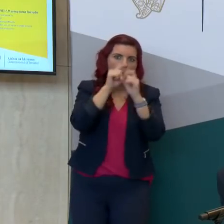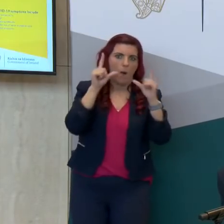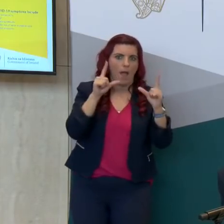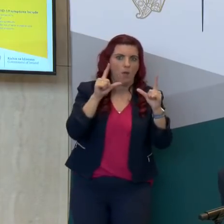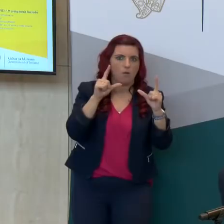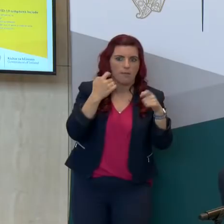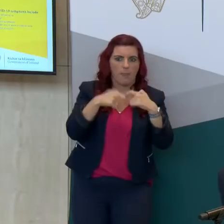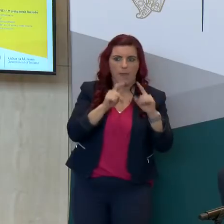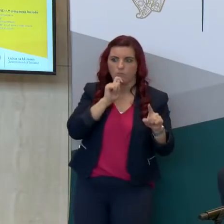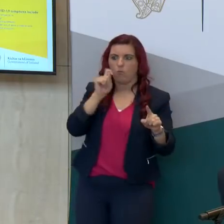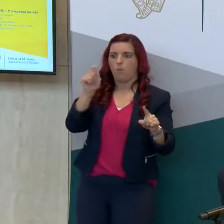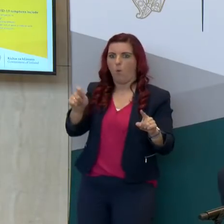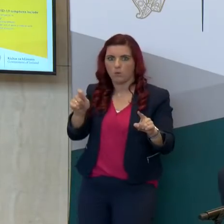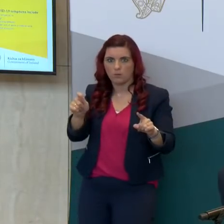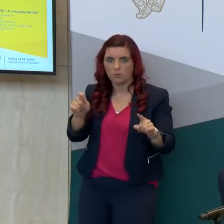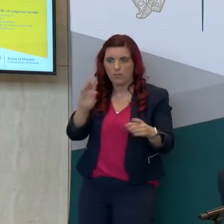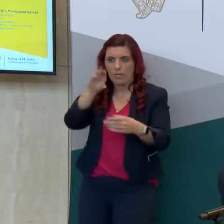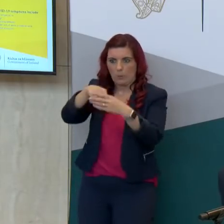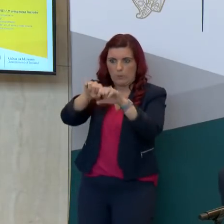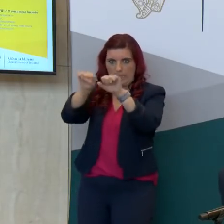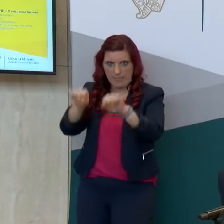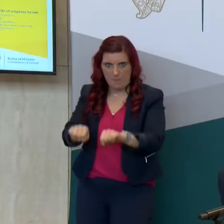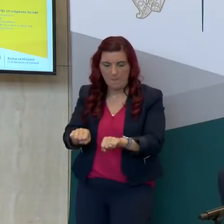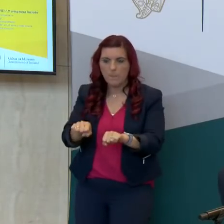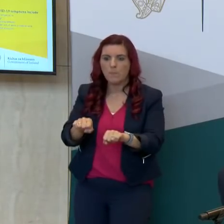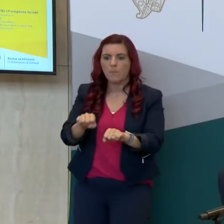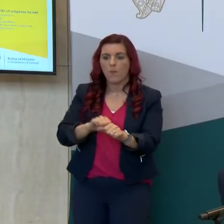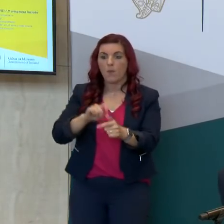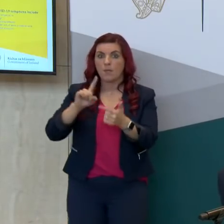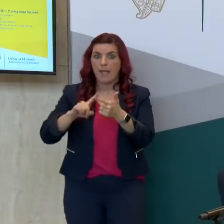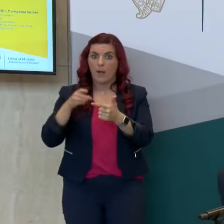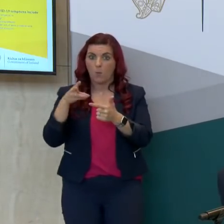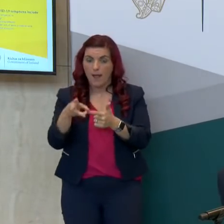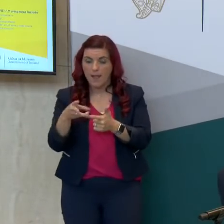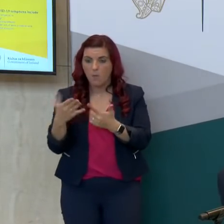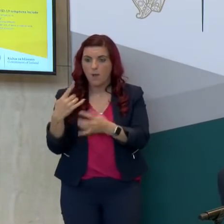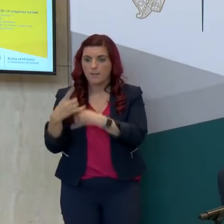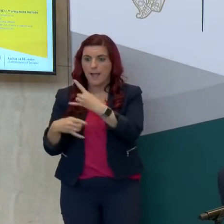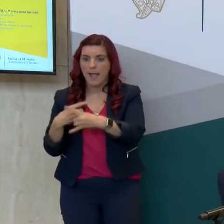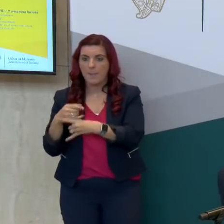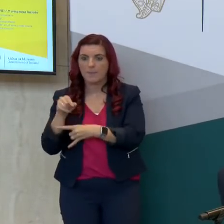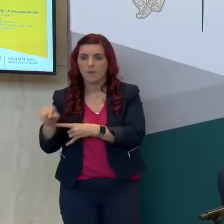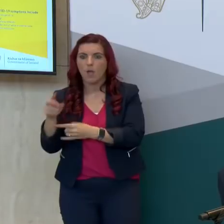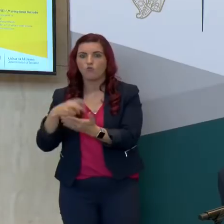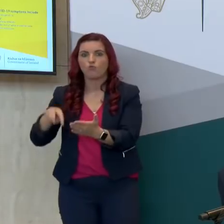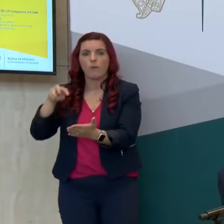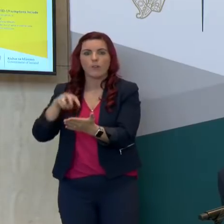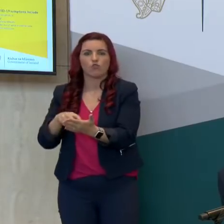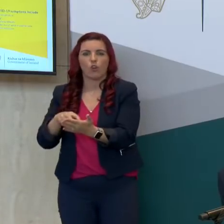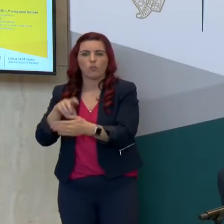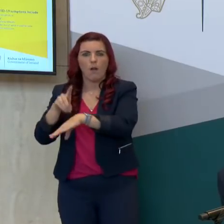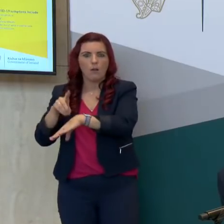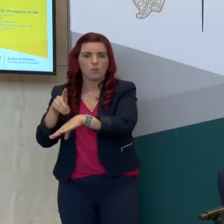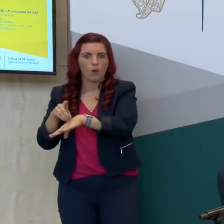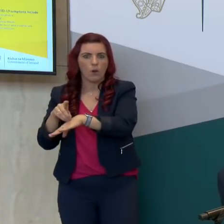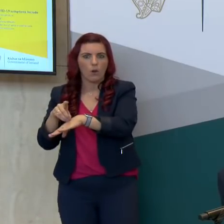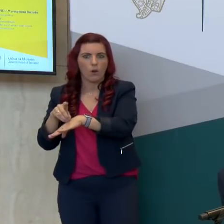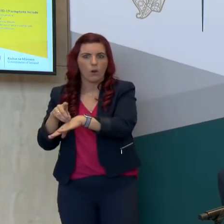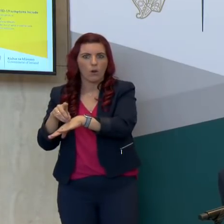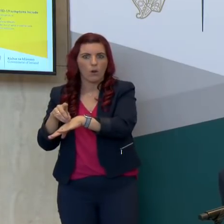of their work and they notify them into the system. The other is that the General Registrar's Office becomes aware of them when people